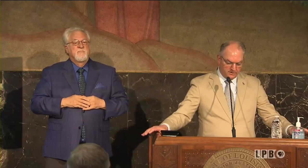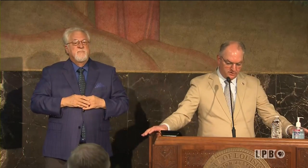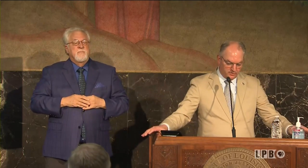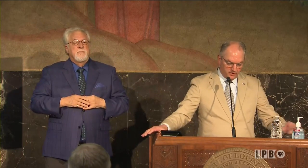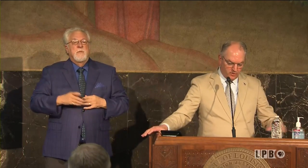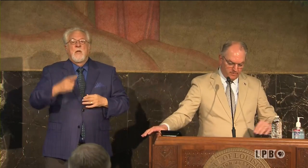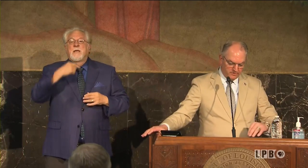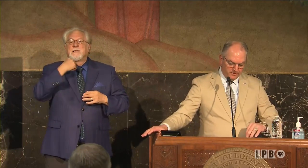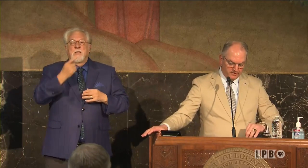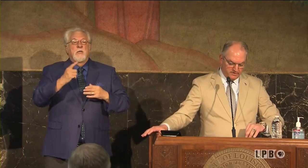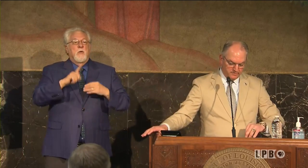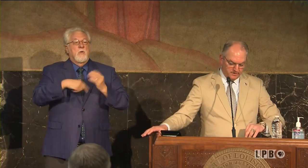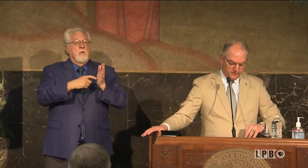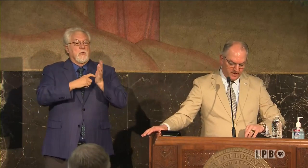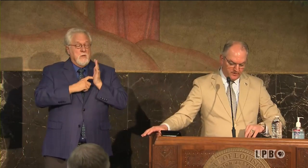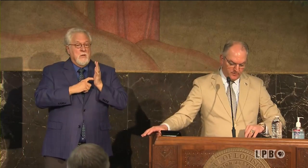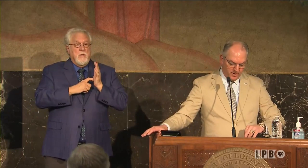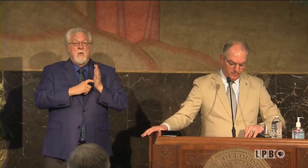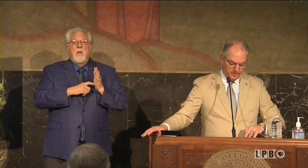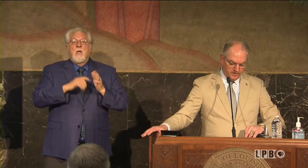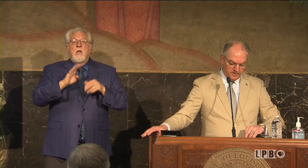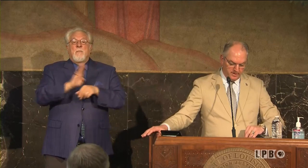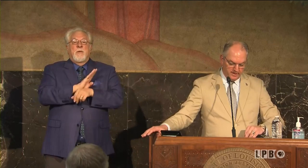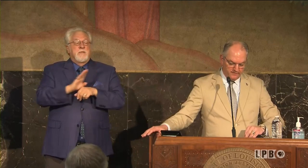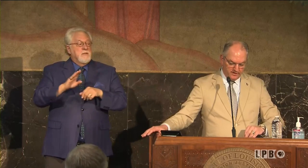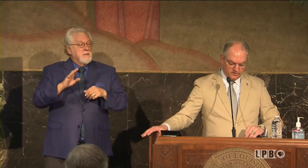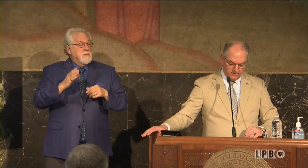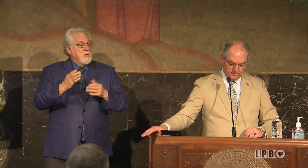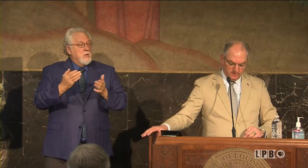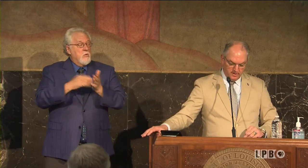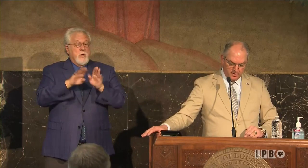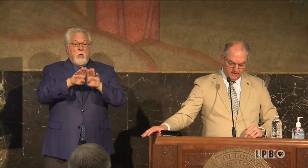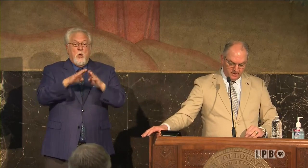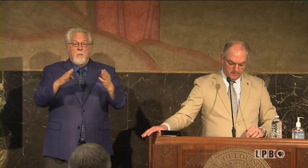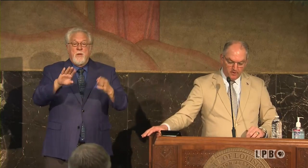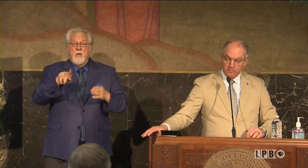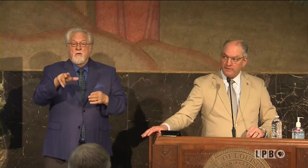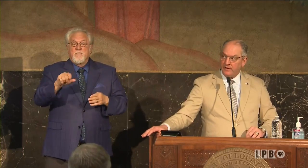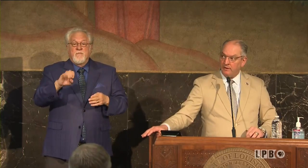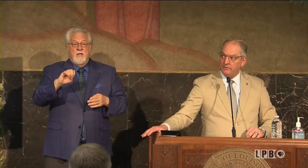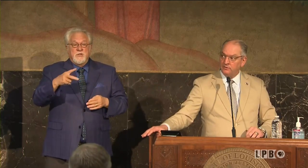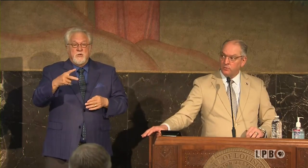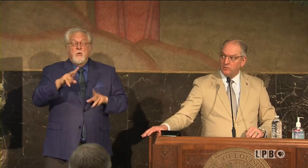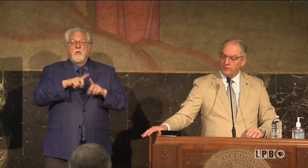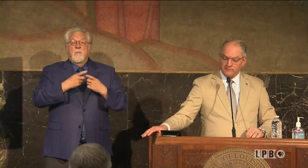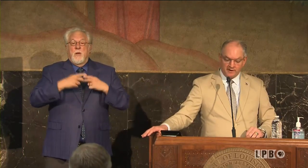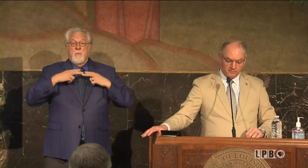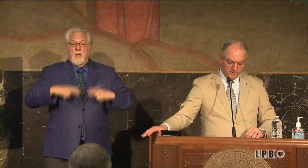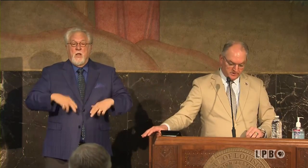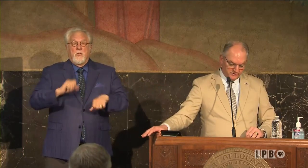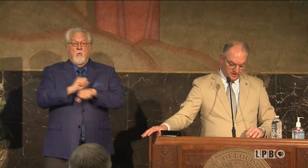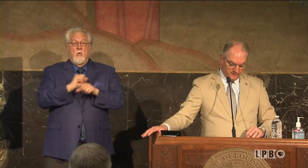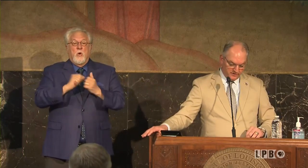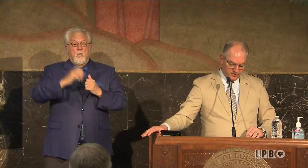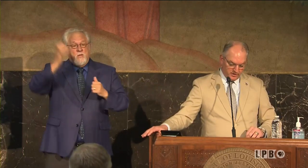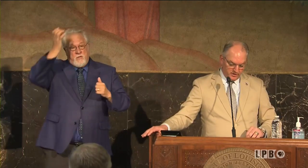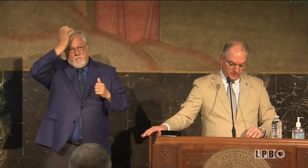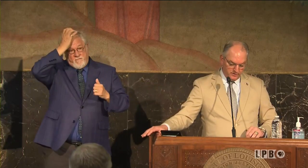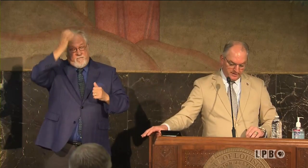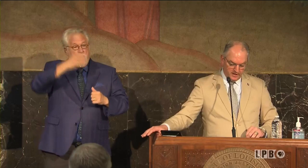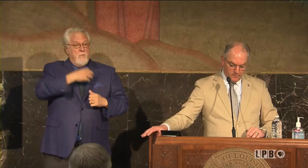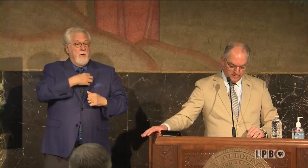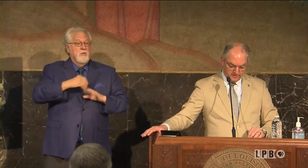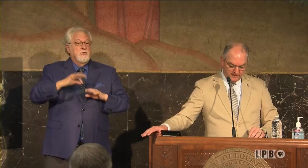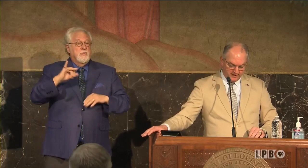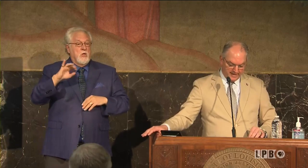in addition to requirements businesses must follow to reopen in phase 2, the Department of Health has worked with the Fire Marshal's Office to